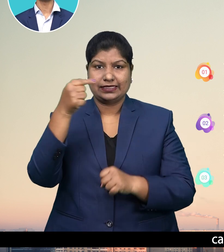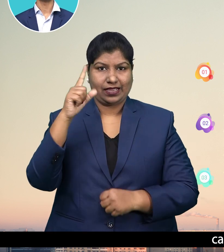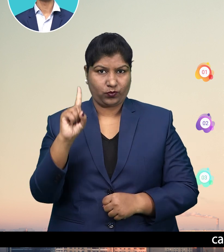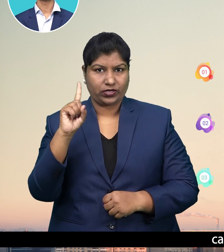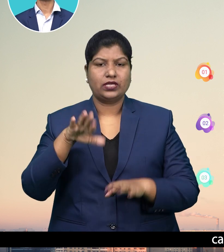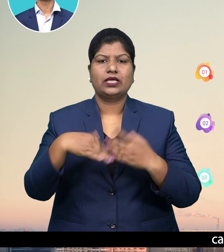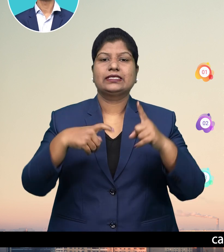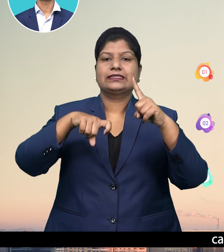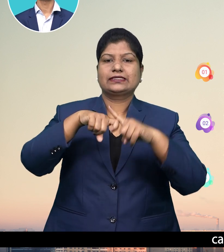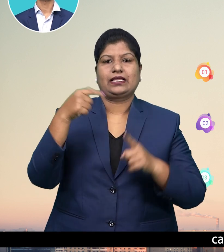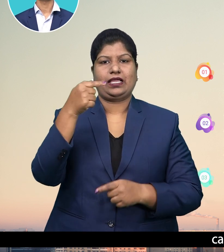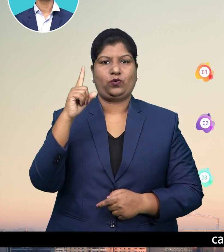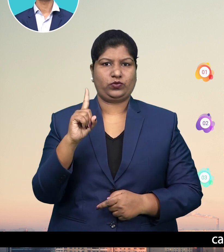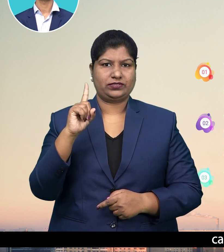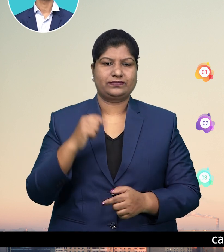inverse.